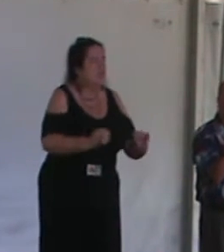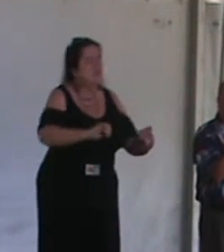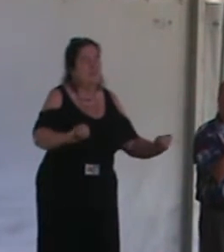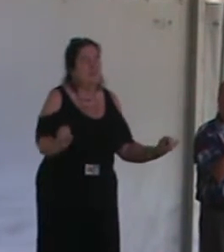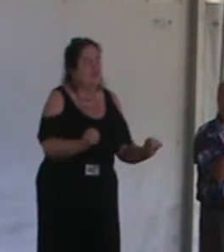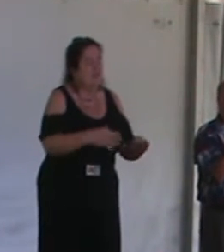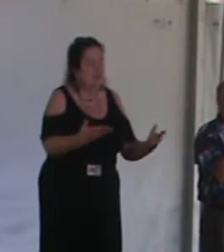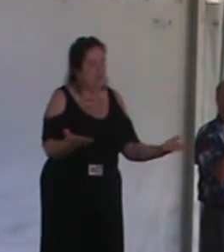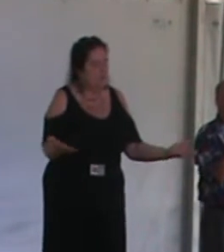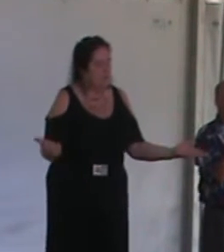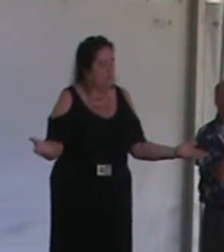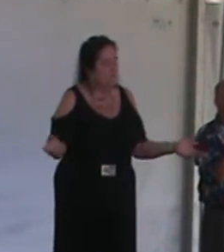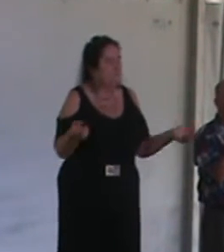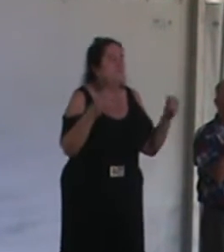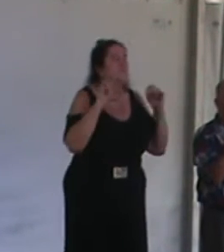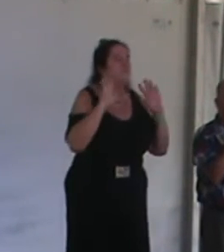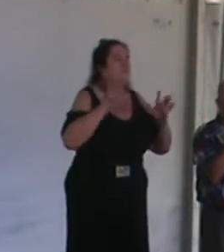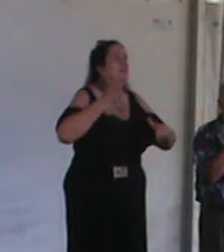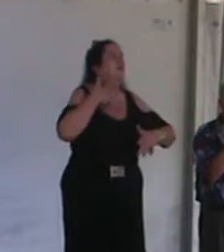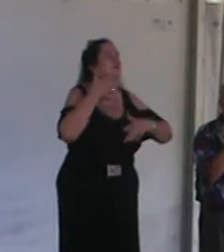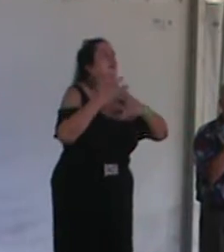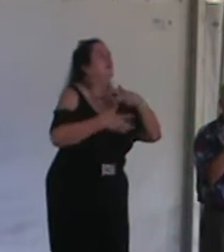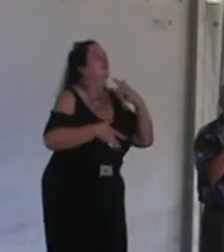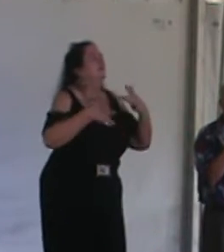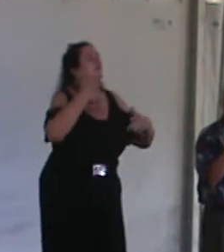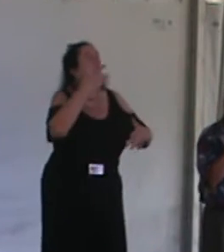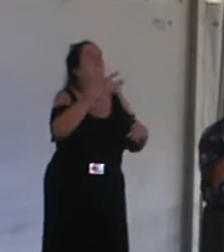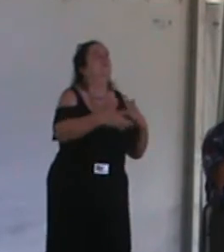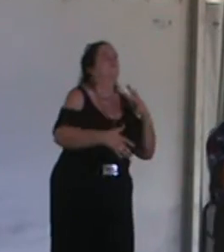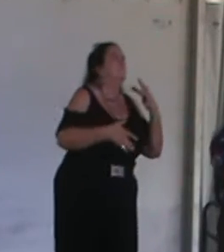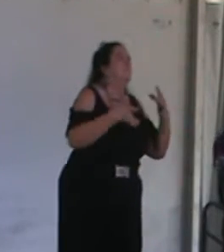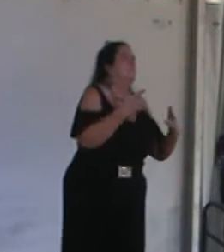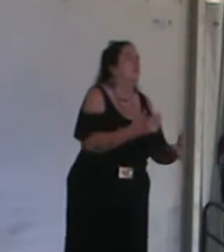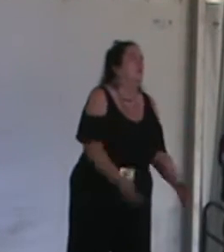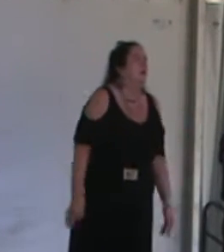There's nothing left to